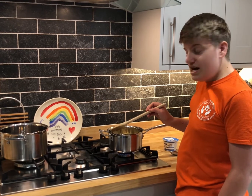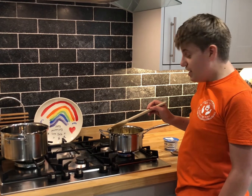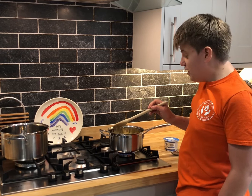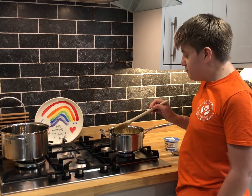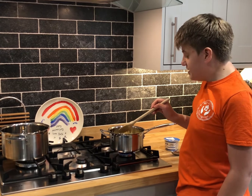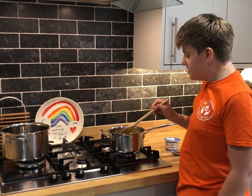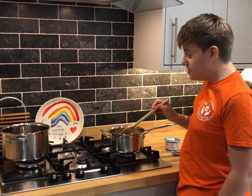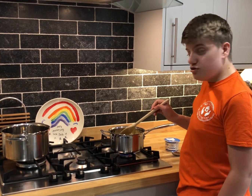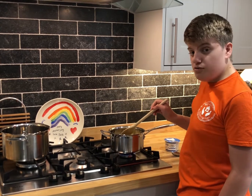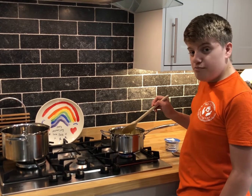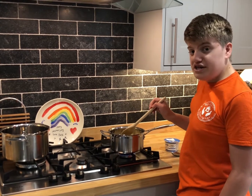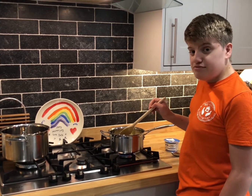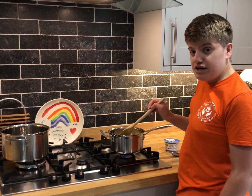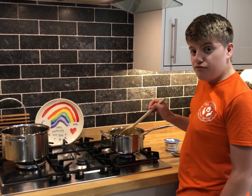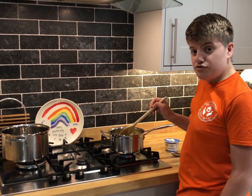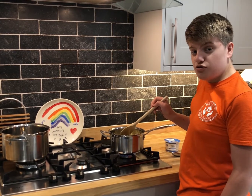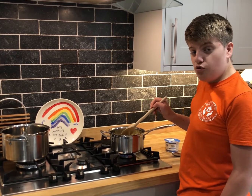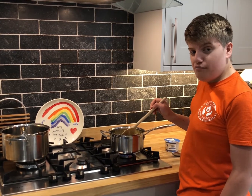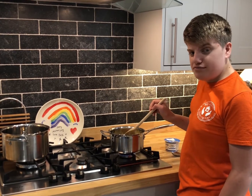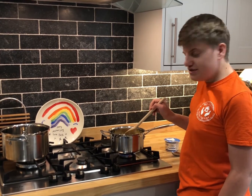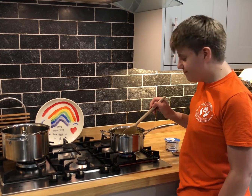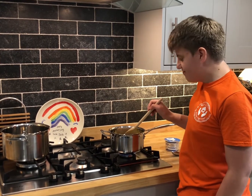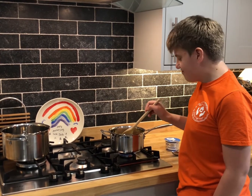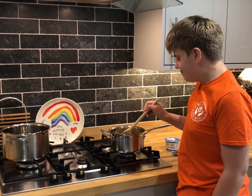Now I'm heating this to a medium heat for it to all melt.